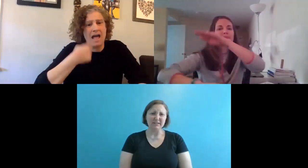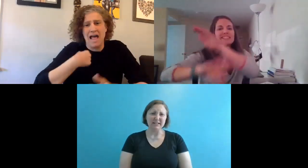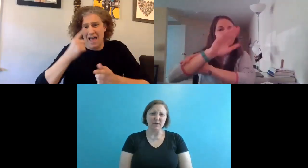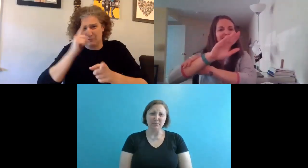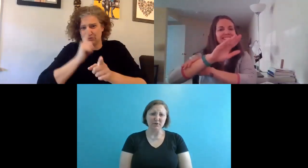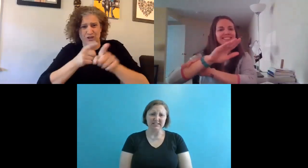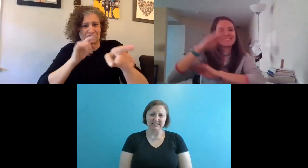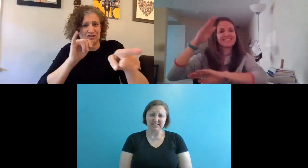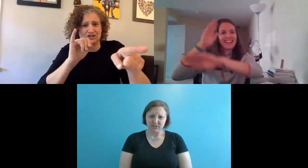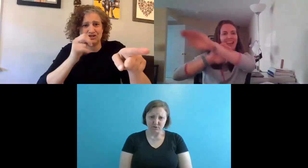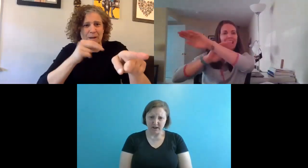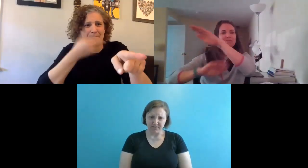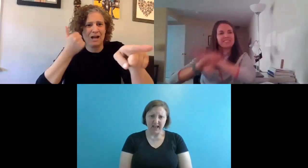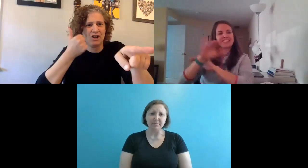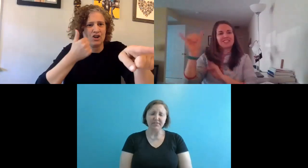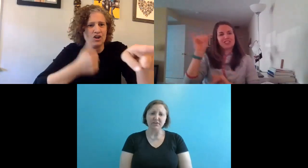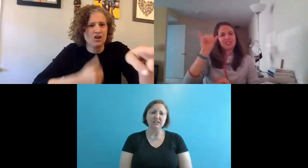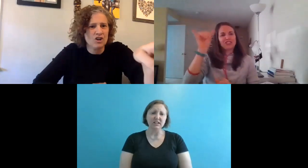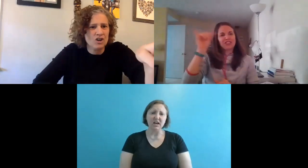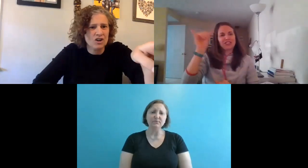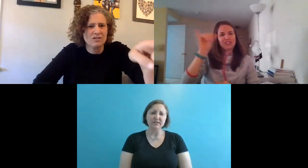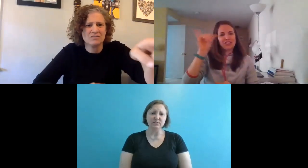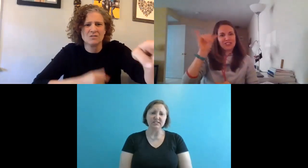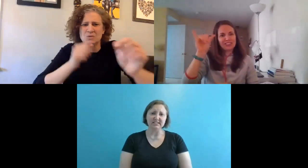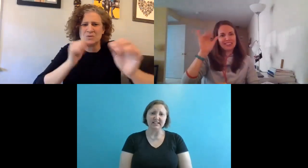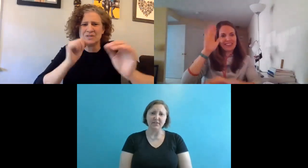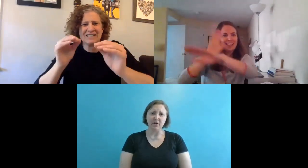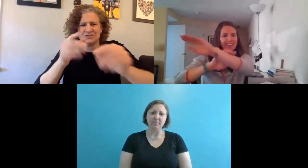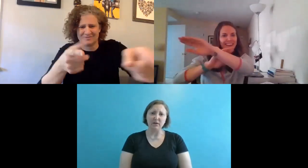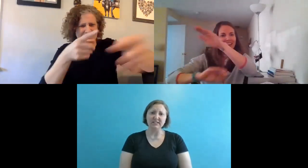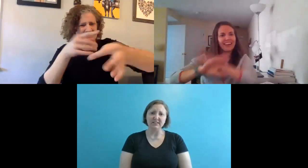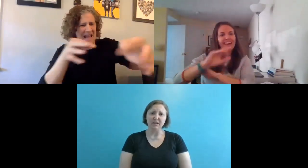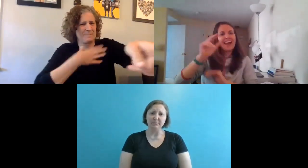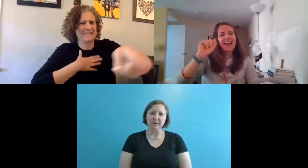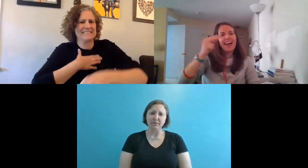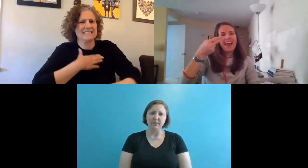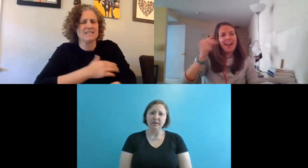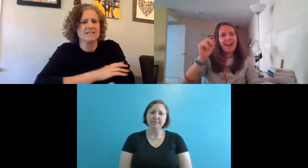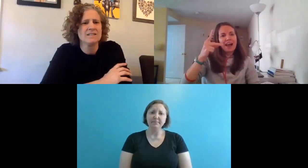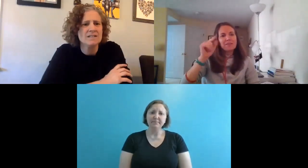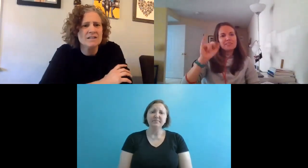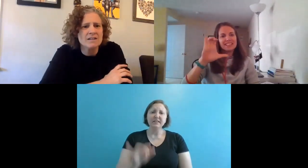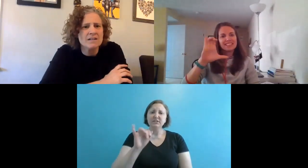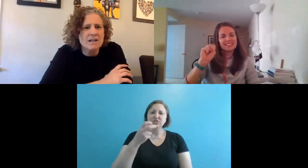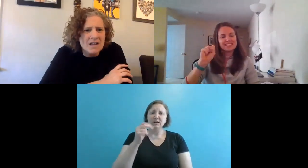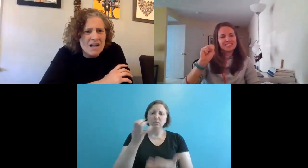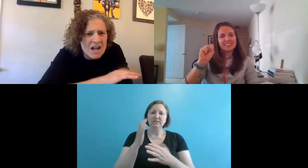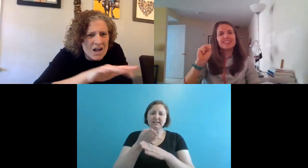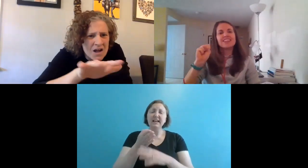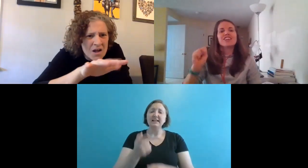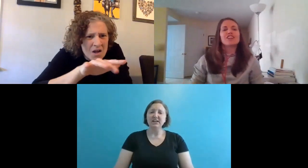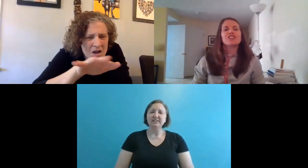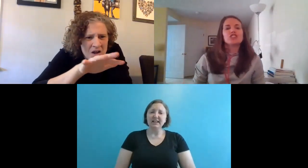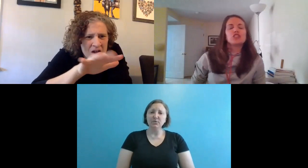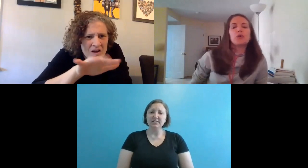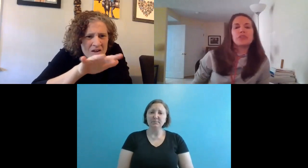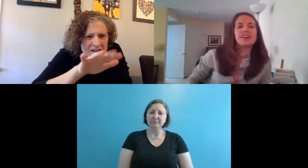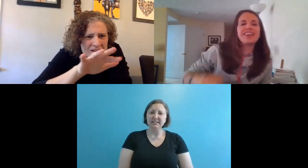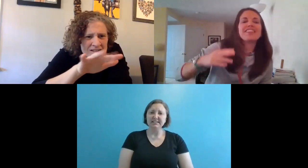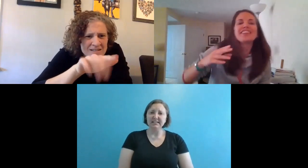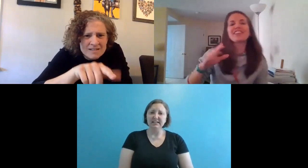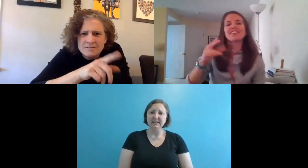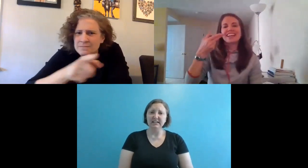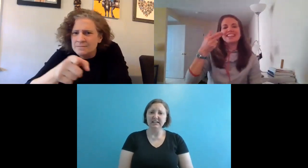teach you about that, but there's a lot of resources out there about deafblind people. Yeah, Jen, can you explain, please?